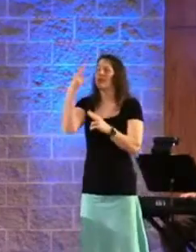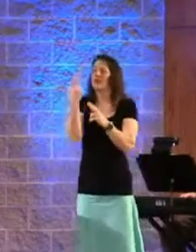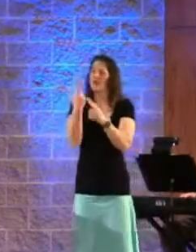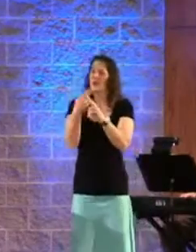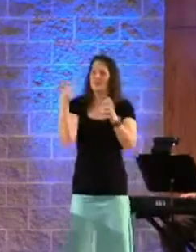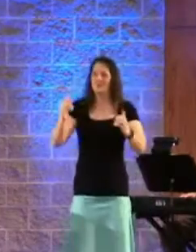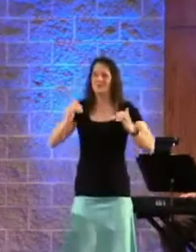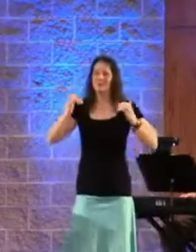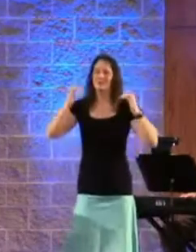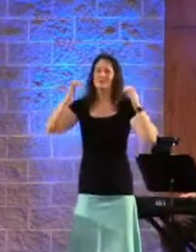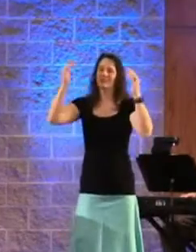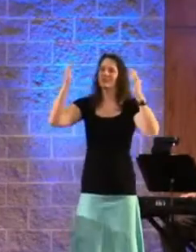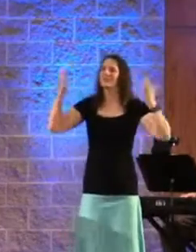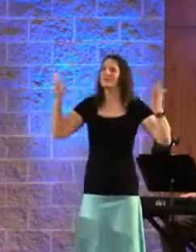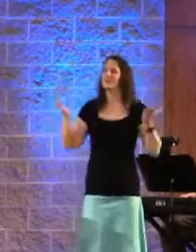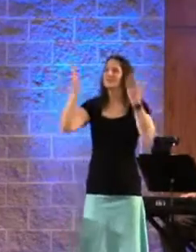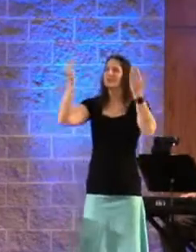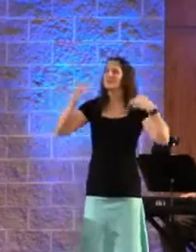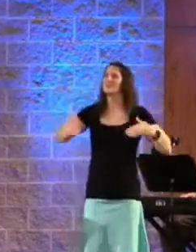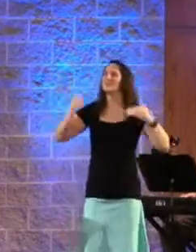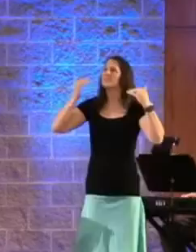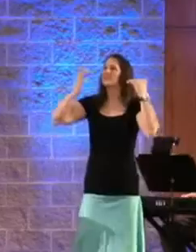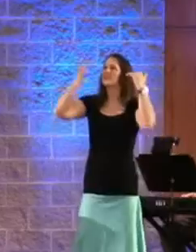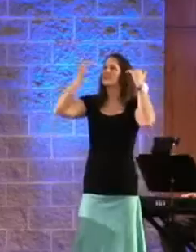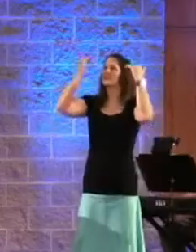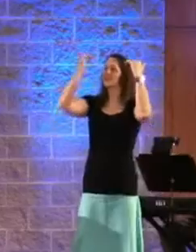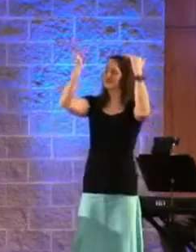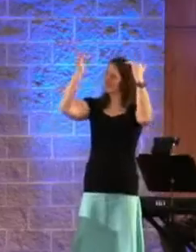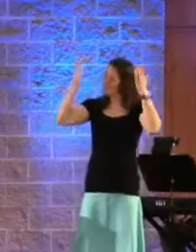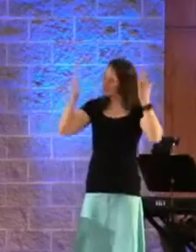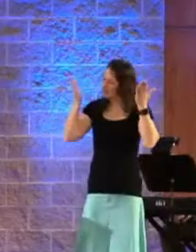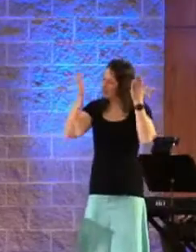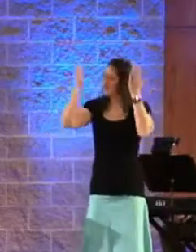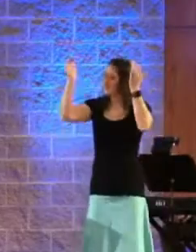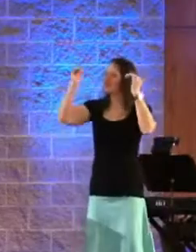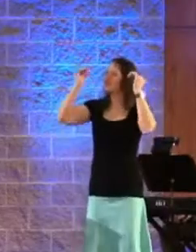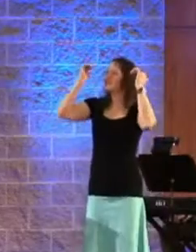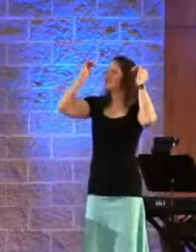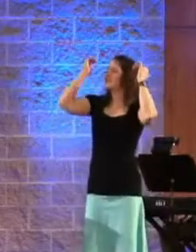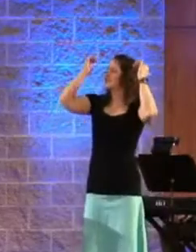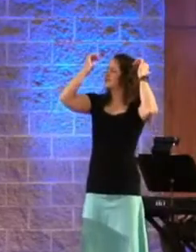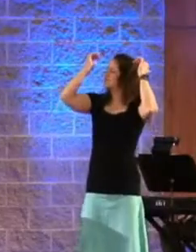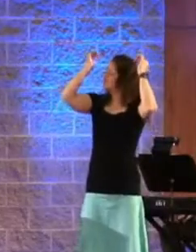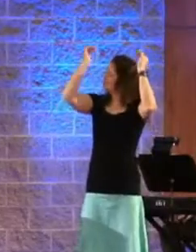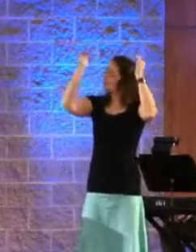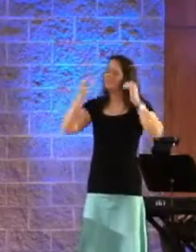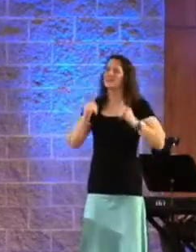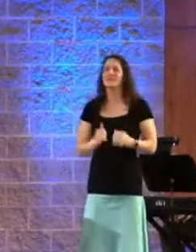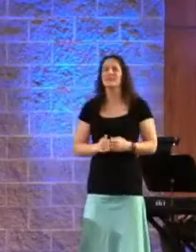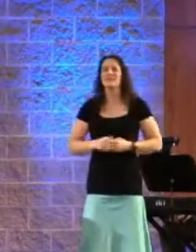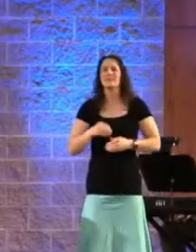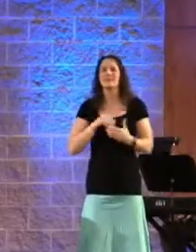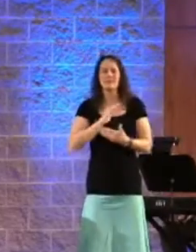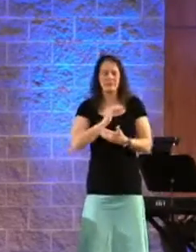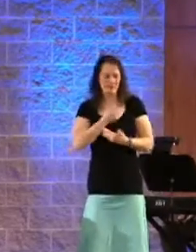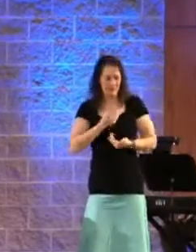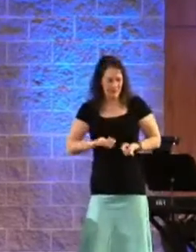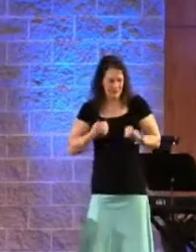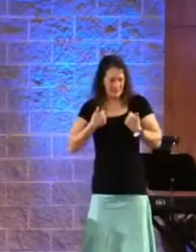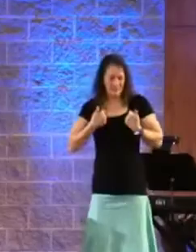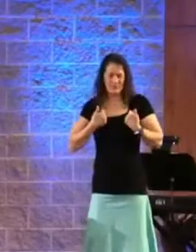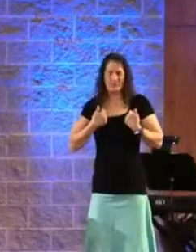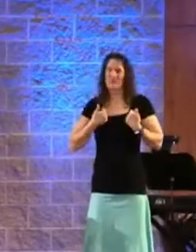lifted higher. Be lifted higher in our lives. Let your name be lifted